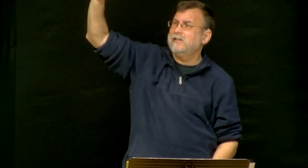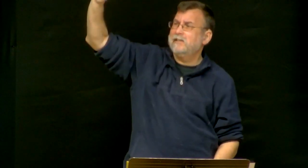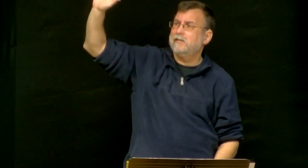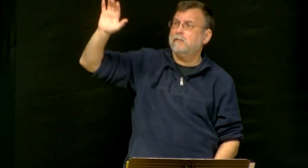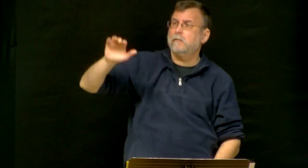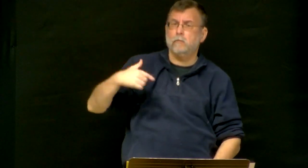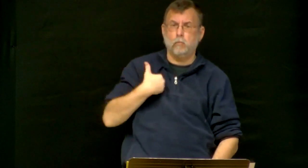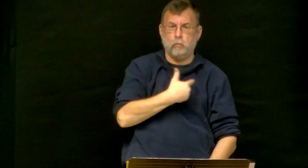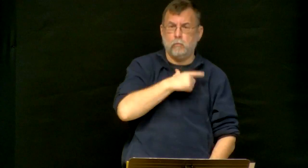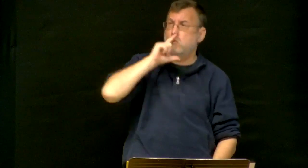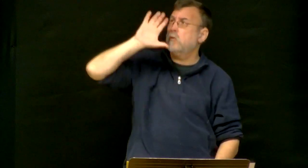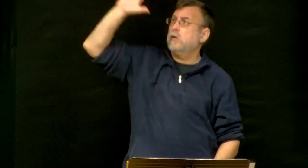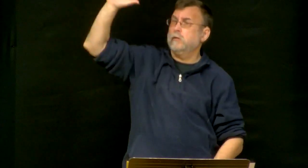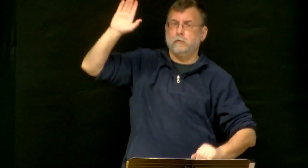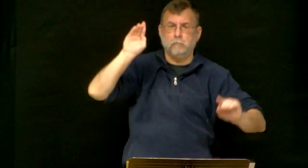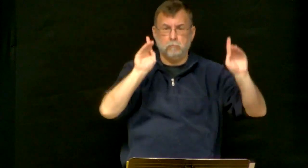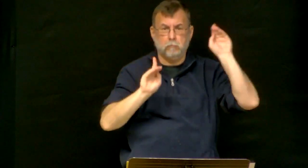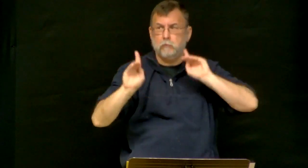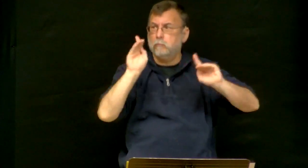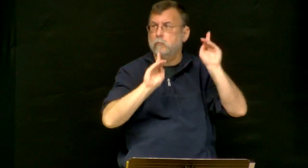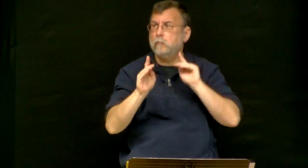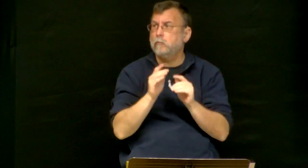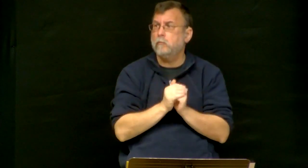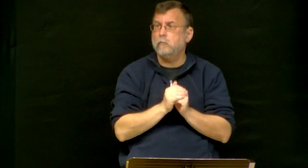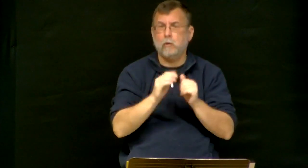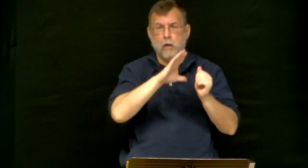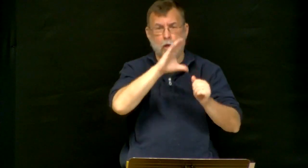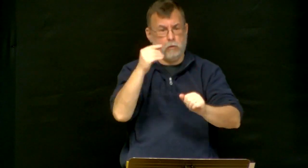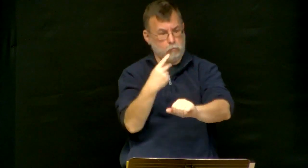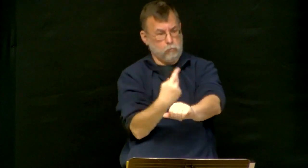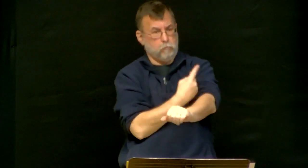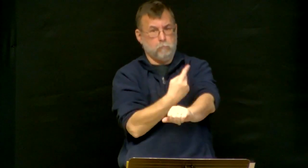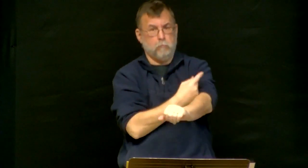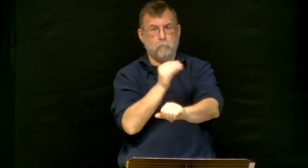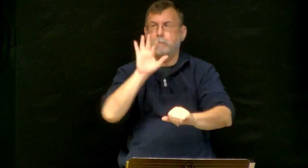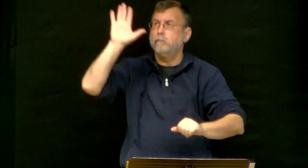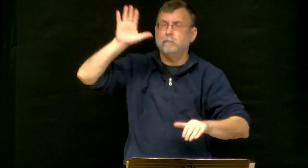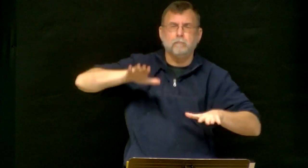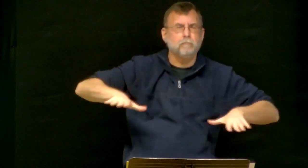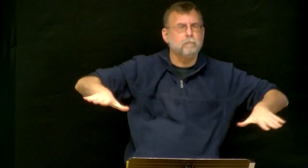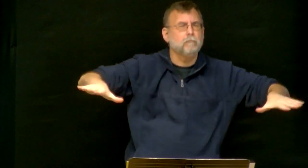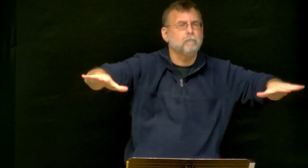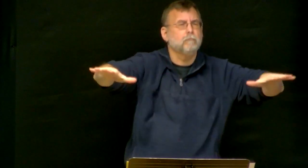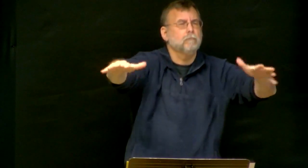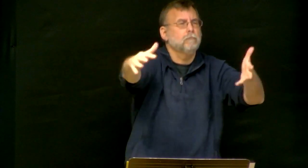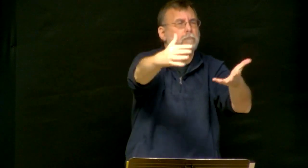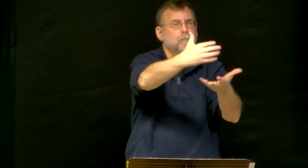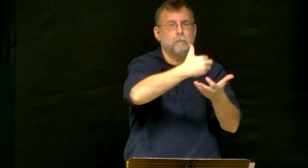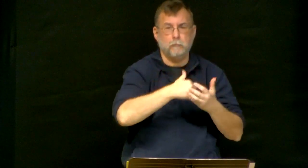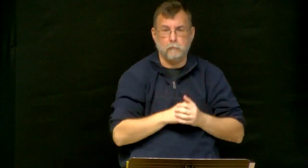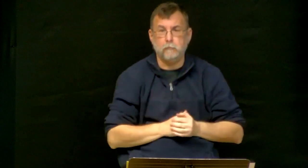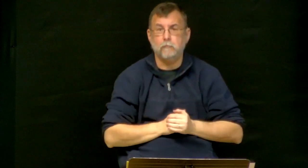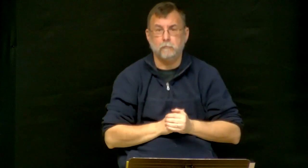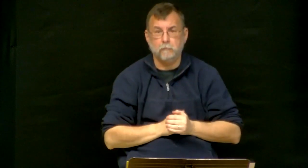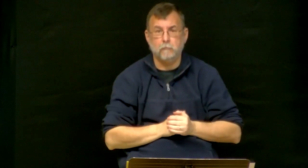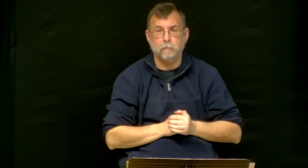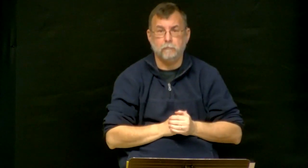are his. We are his people and the sheep of his pasture.